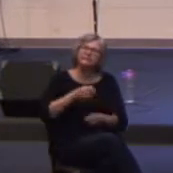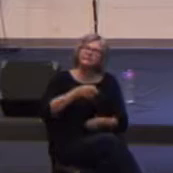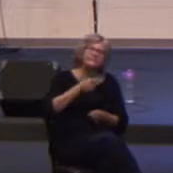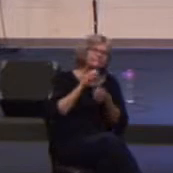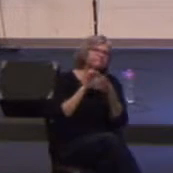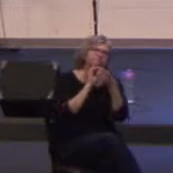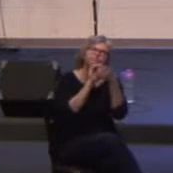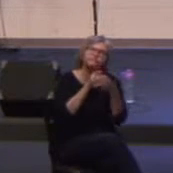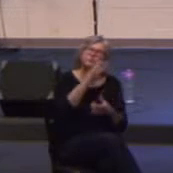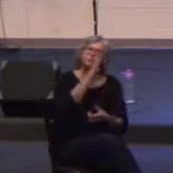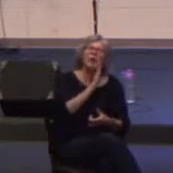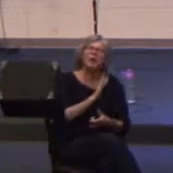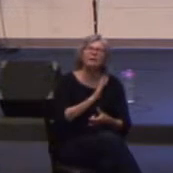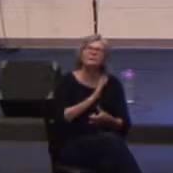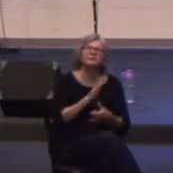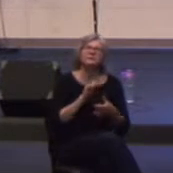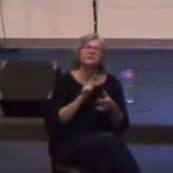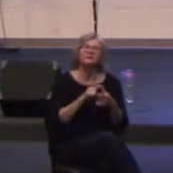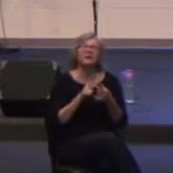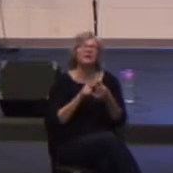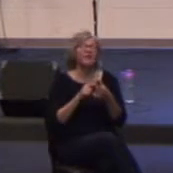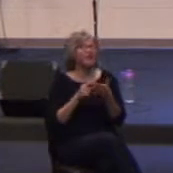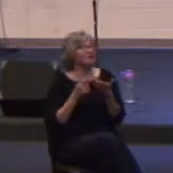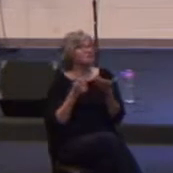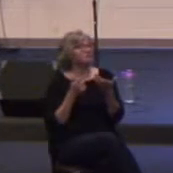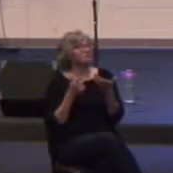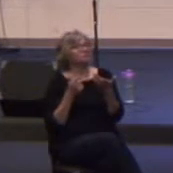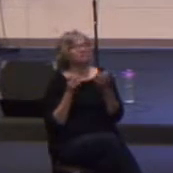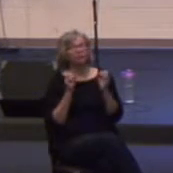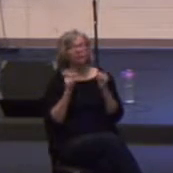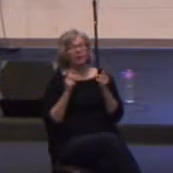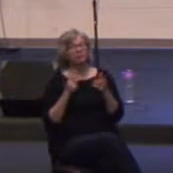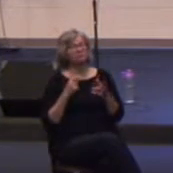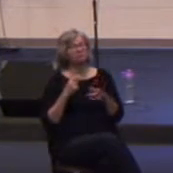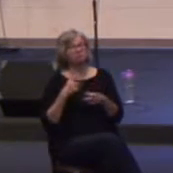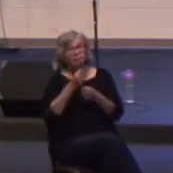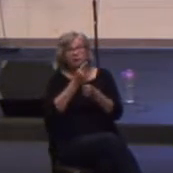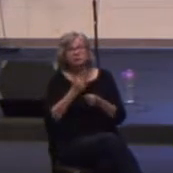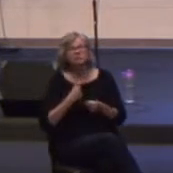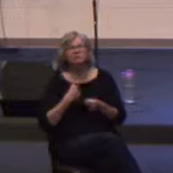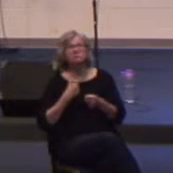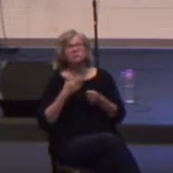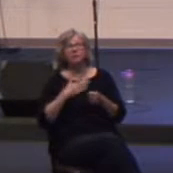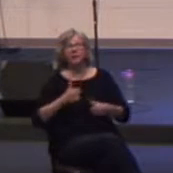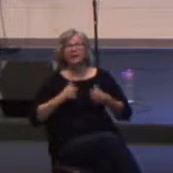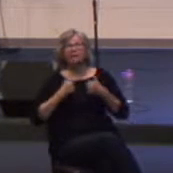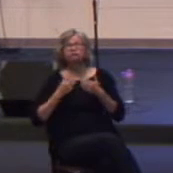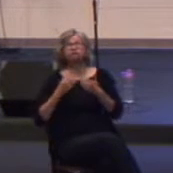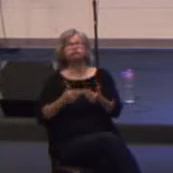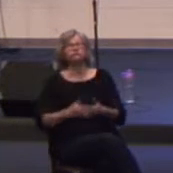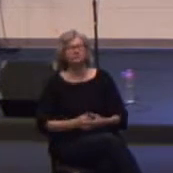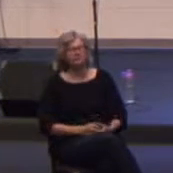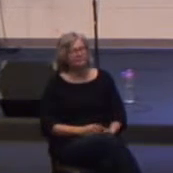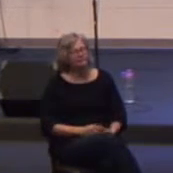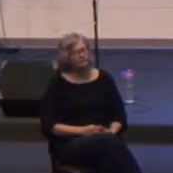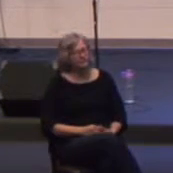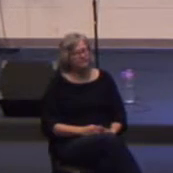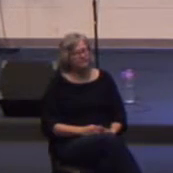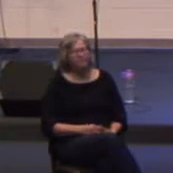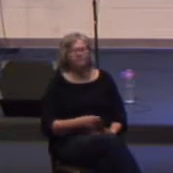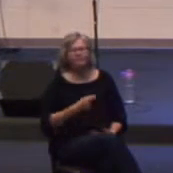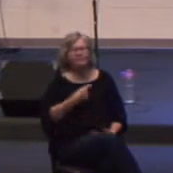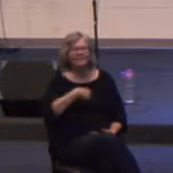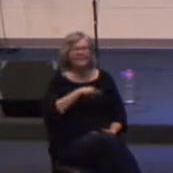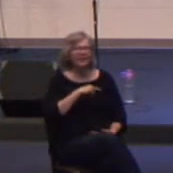Him. And then they simply think they can go on with their life as it was. Otherwise, think about this. I think we fall into